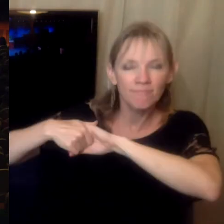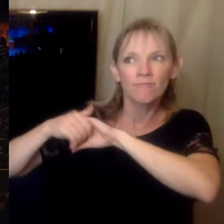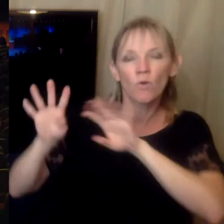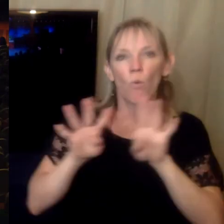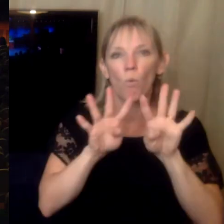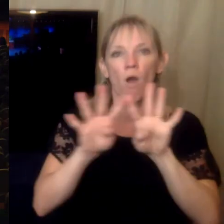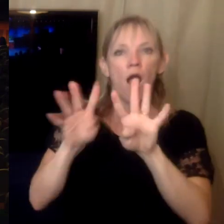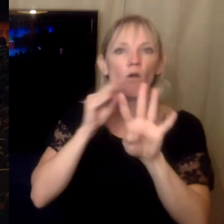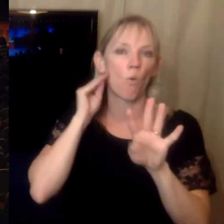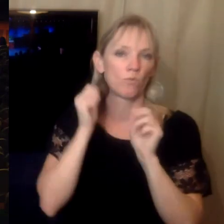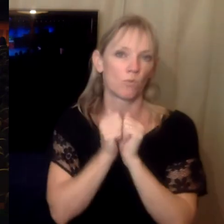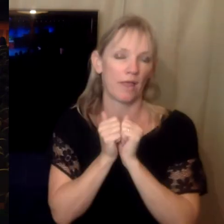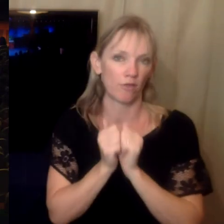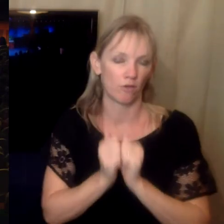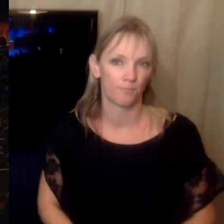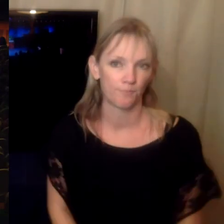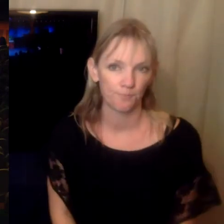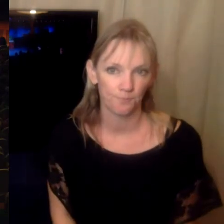Let's have a prayer together.